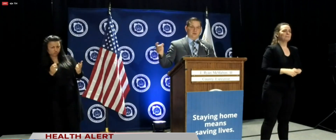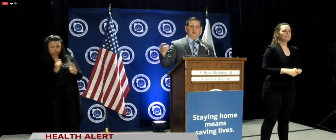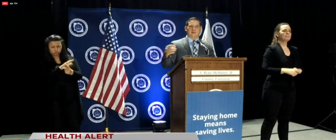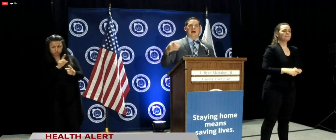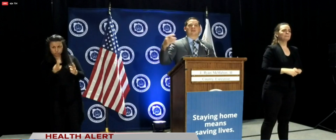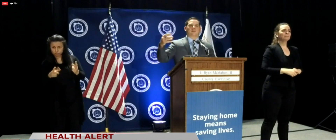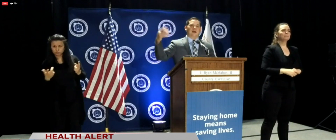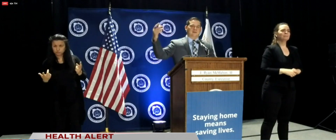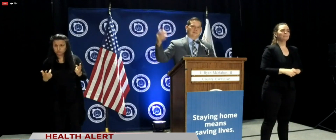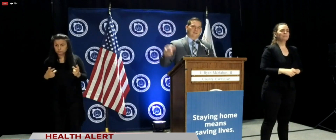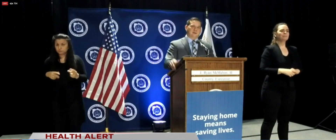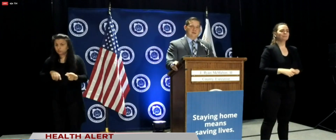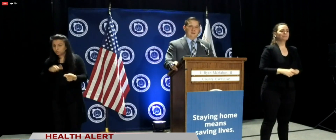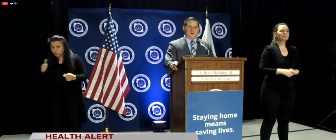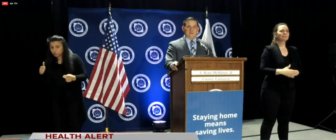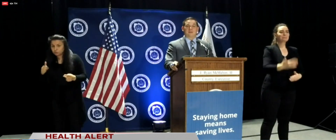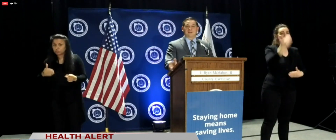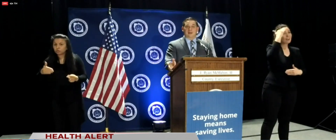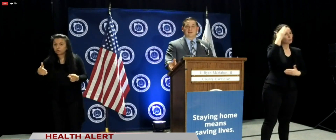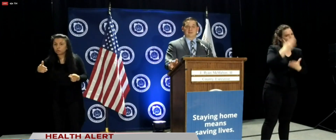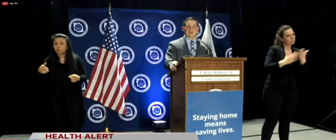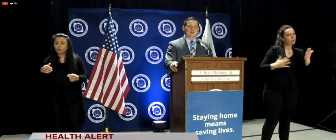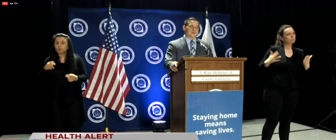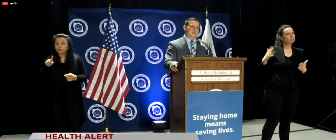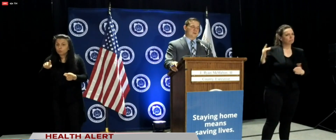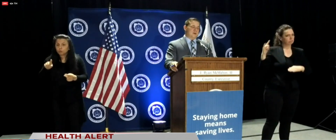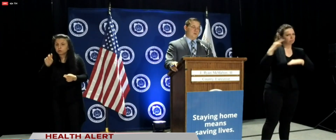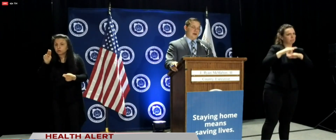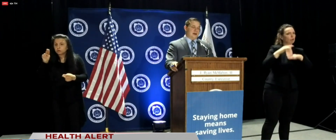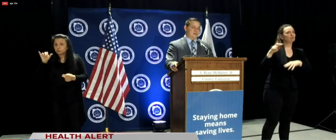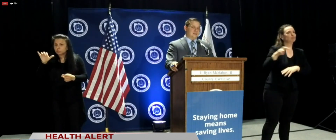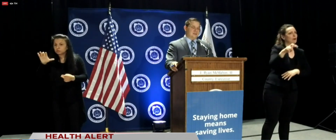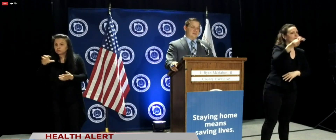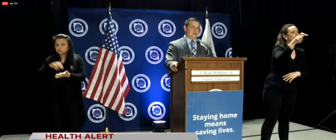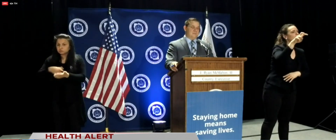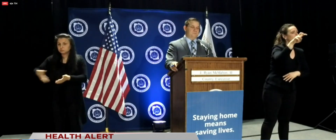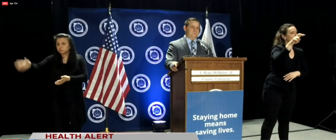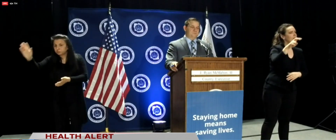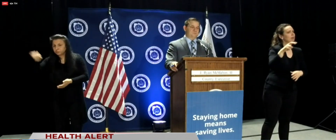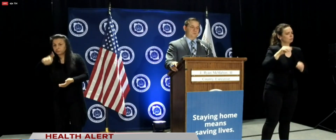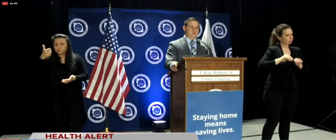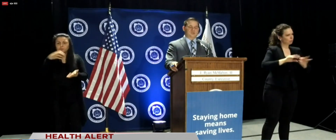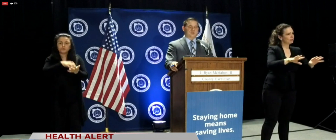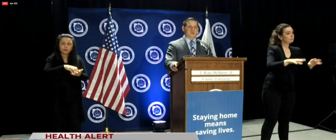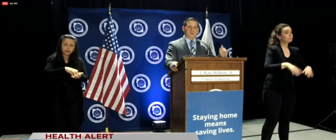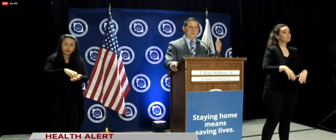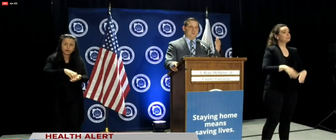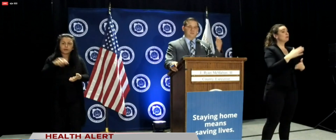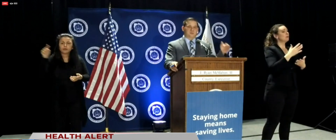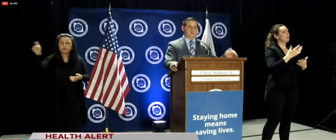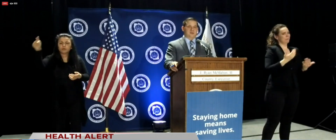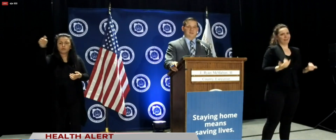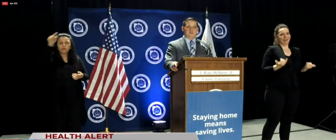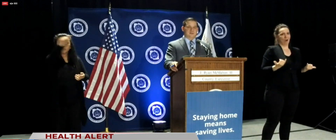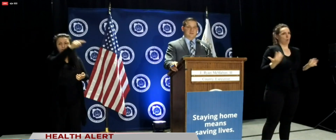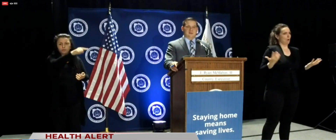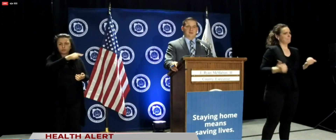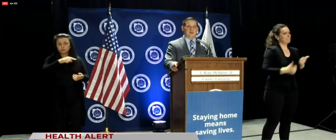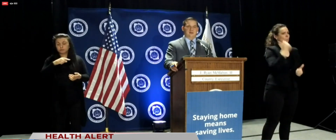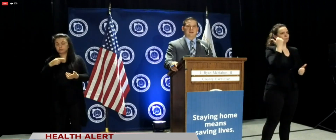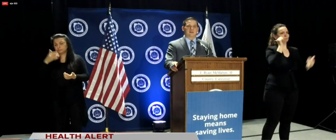travel related to hotspots. That made sense. So I think there's certainly probably some of those